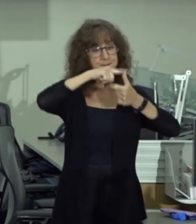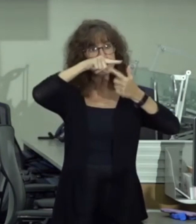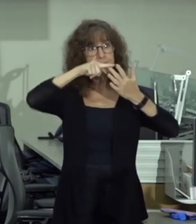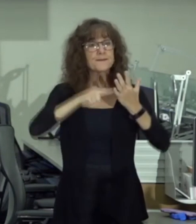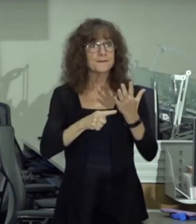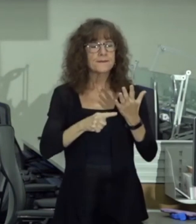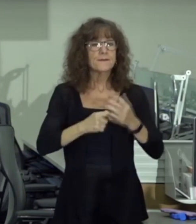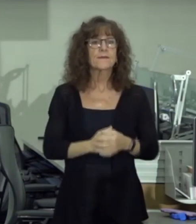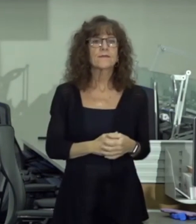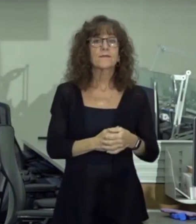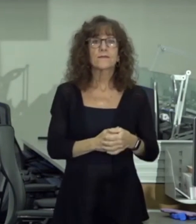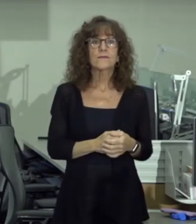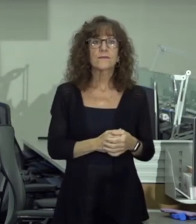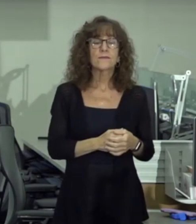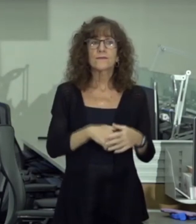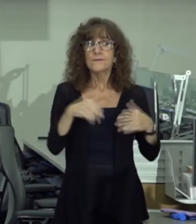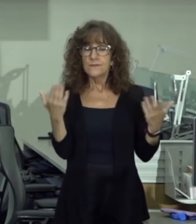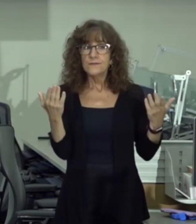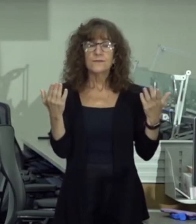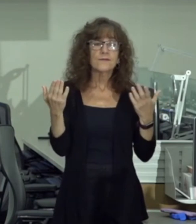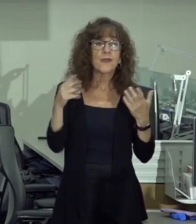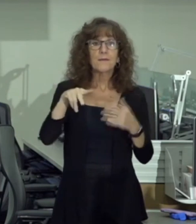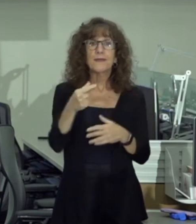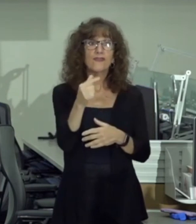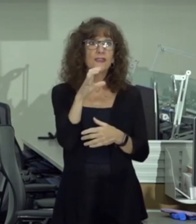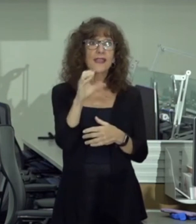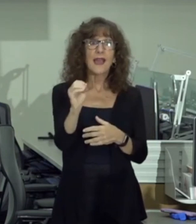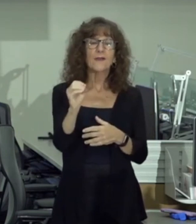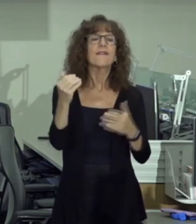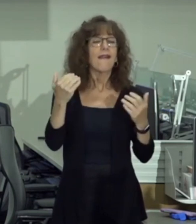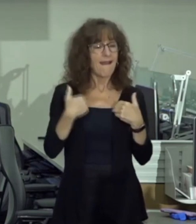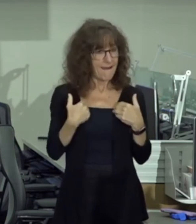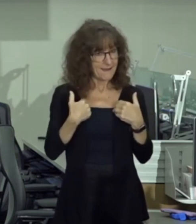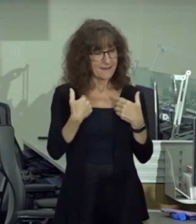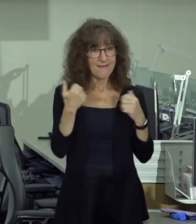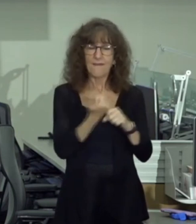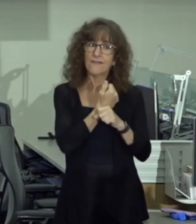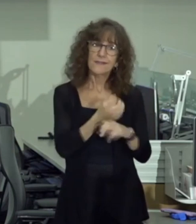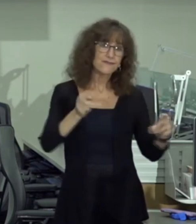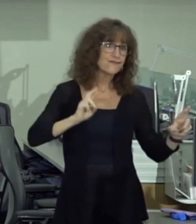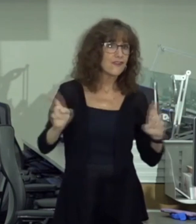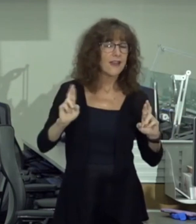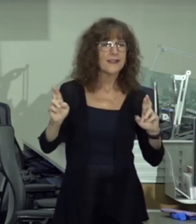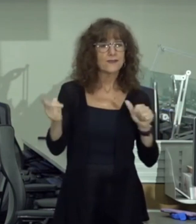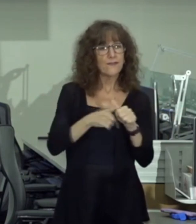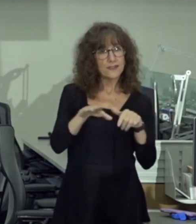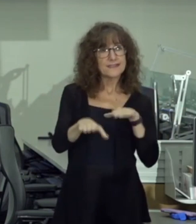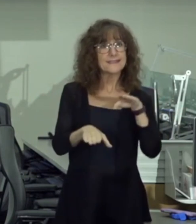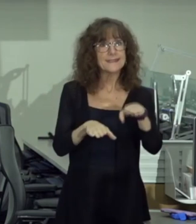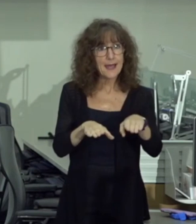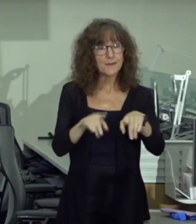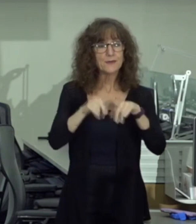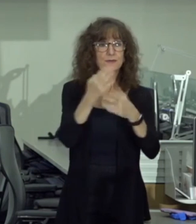items. This is all to say that Prince George's County has the resources in place that we need to take the first step toward